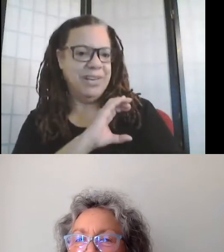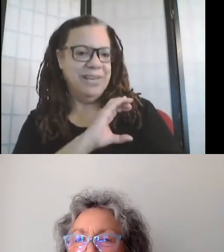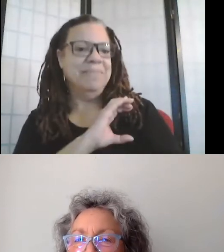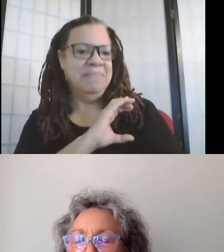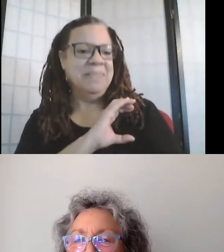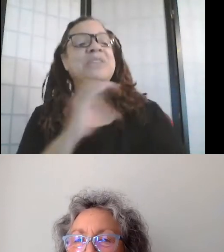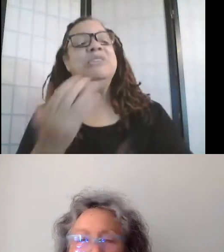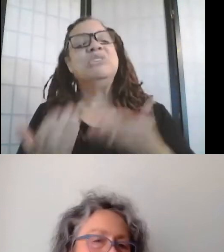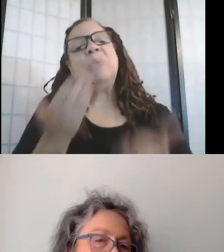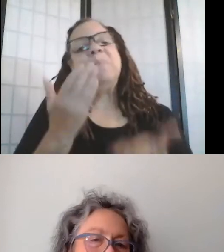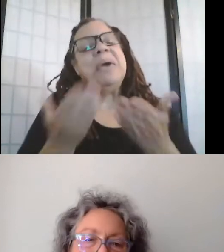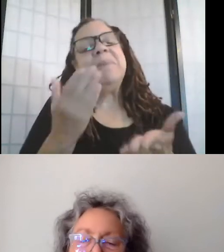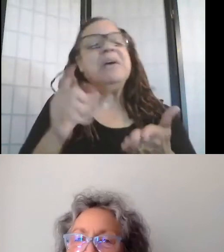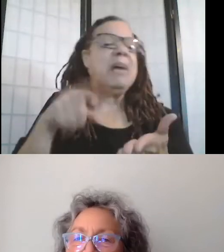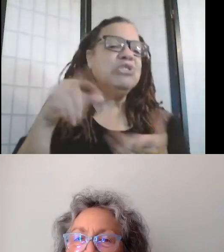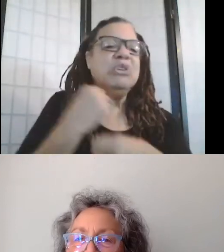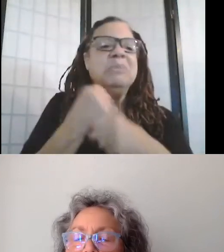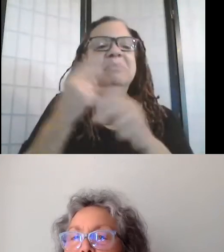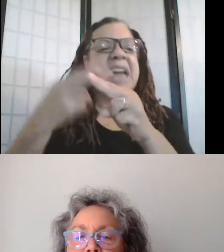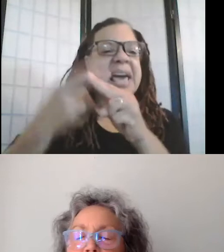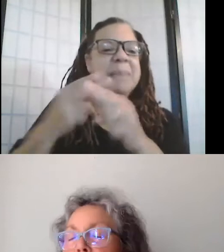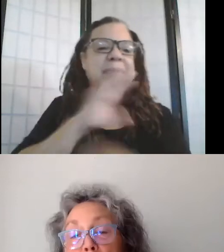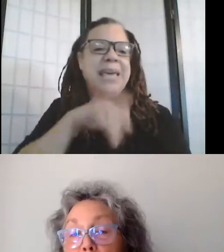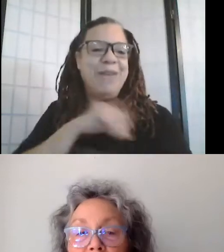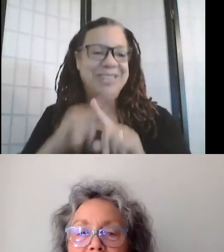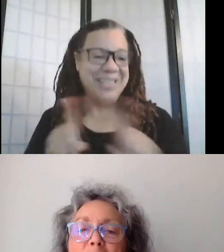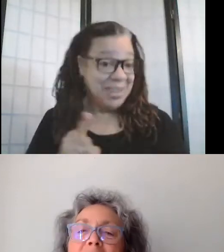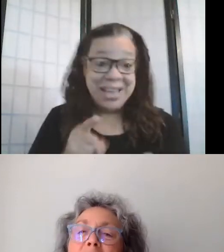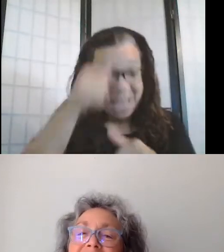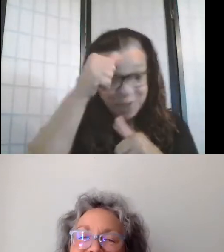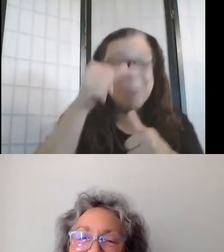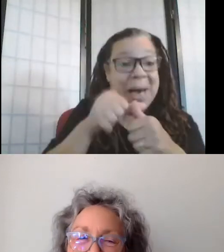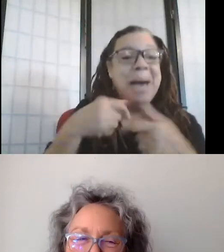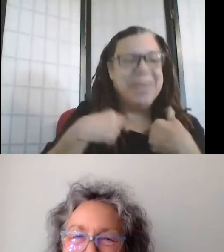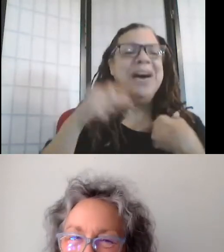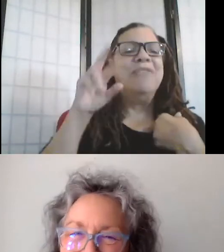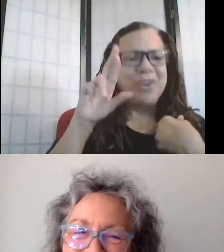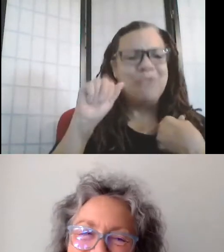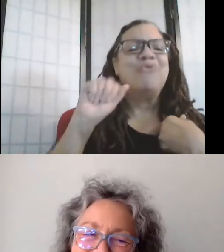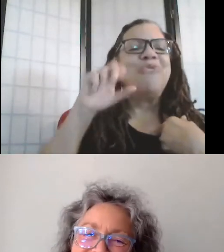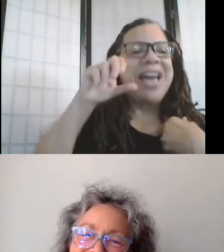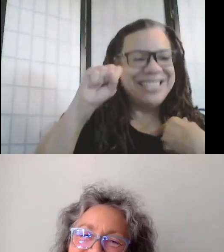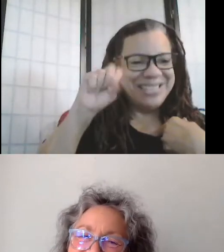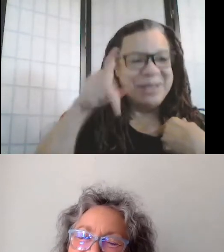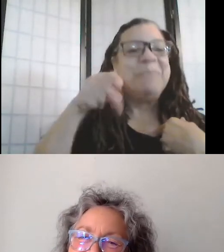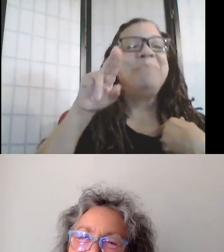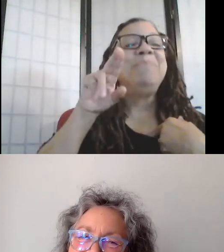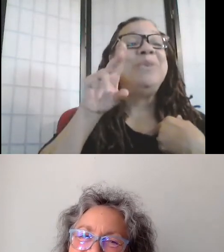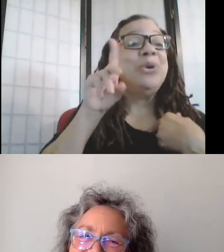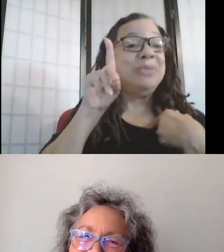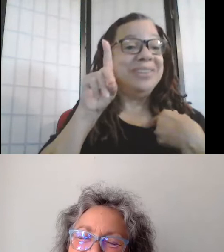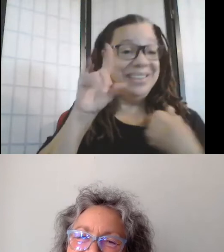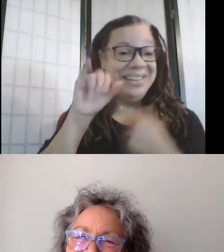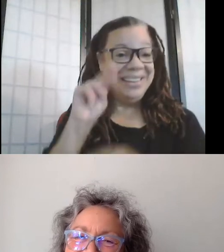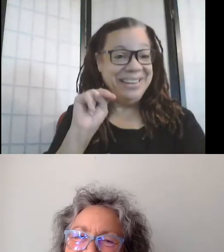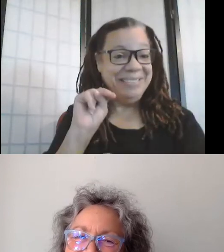a different choice, but He reminds me of Rasputin. That's what I want to say every time. Yeah, well, it is.